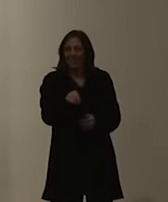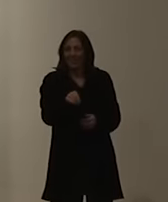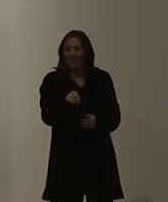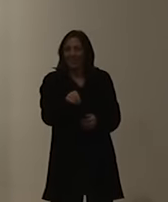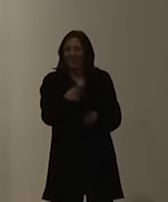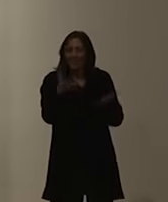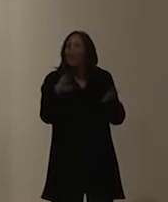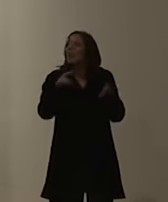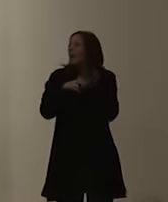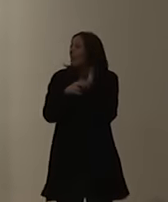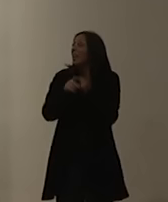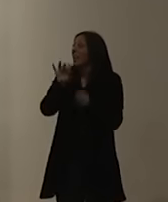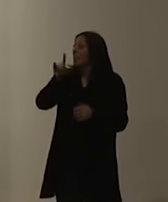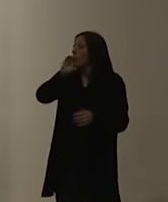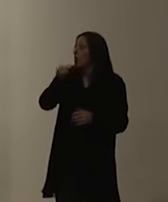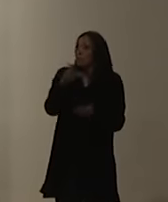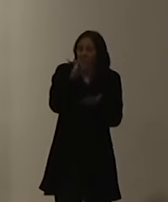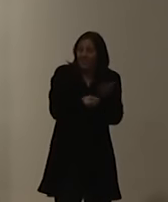stopped transmission.